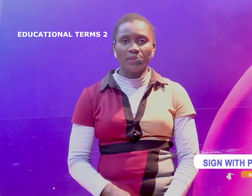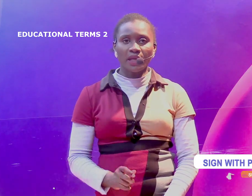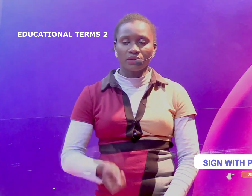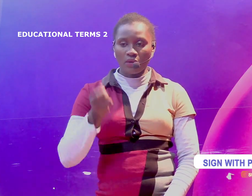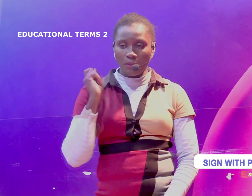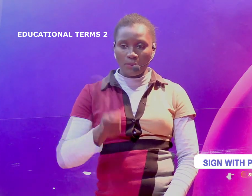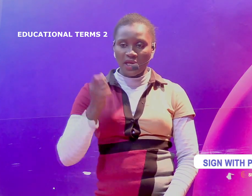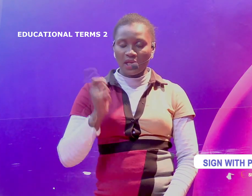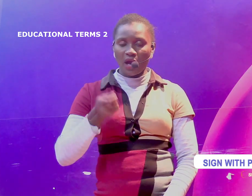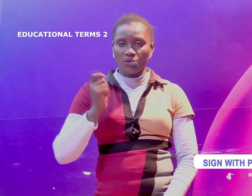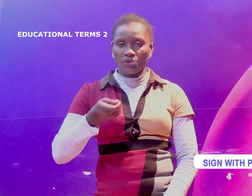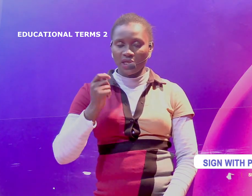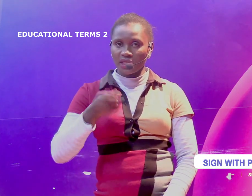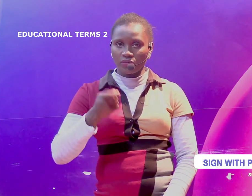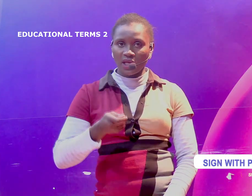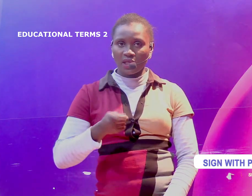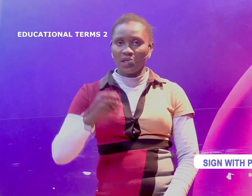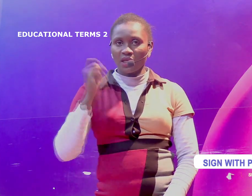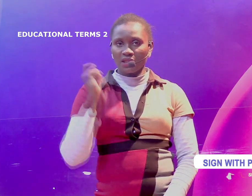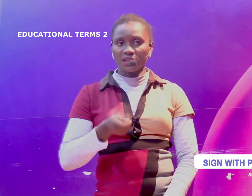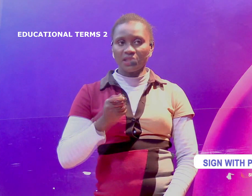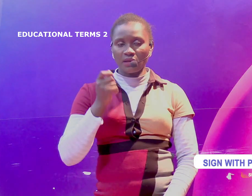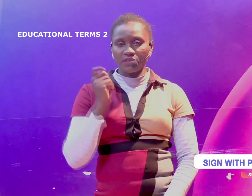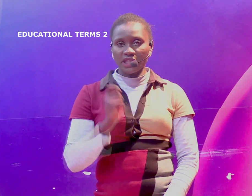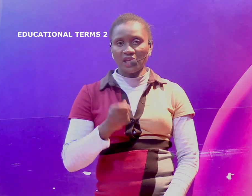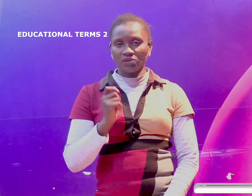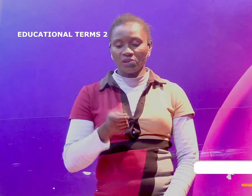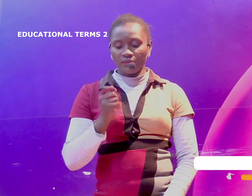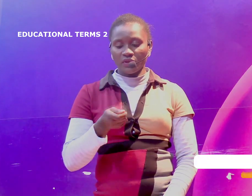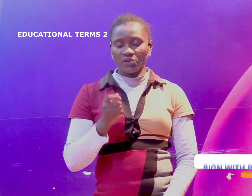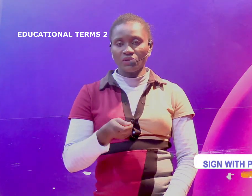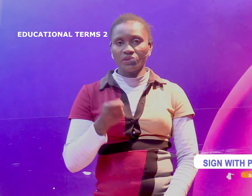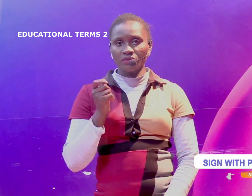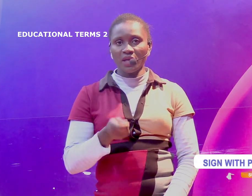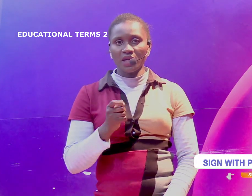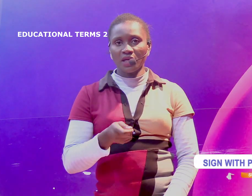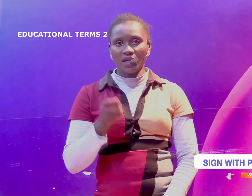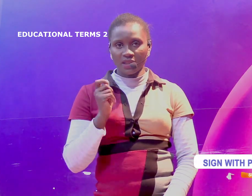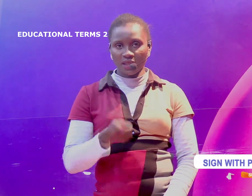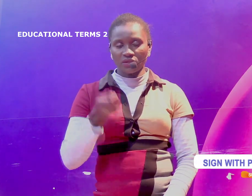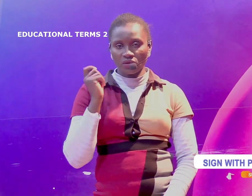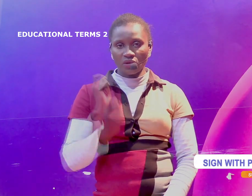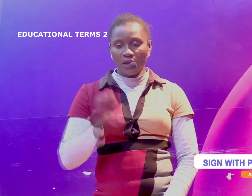So bell, how you ring the bell. This is the same sign used to make a sign. So